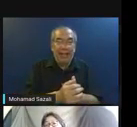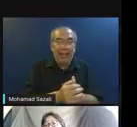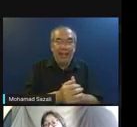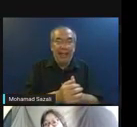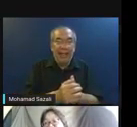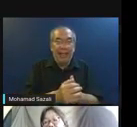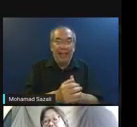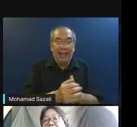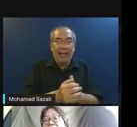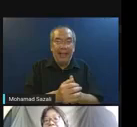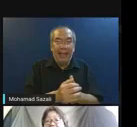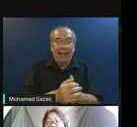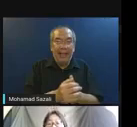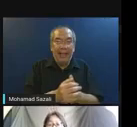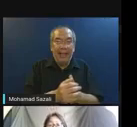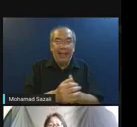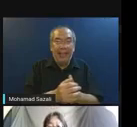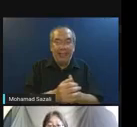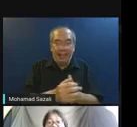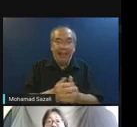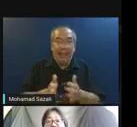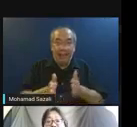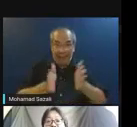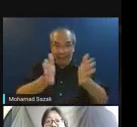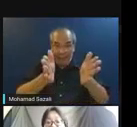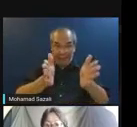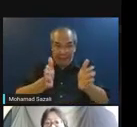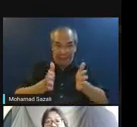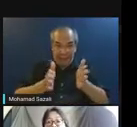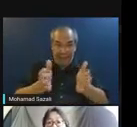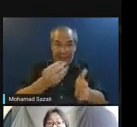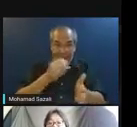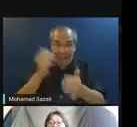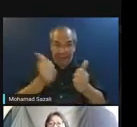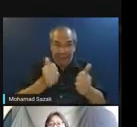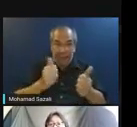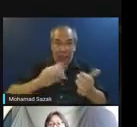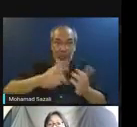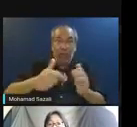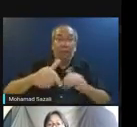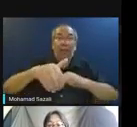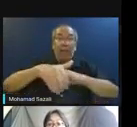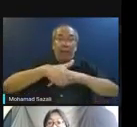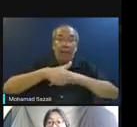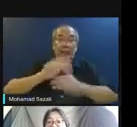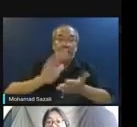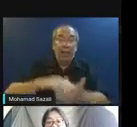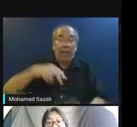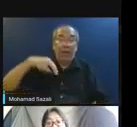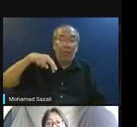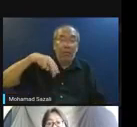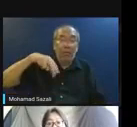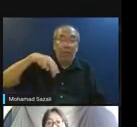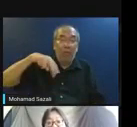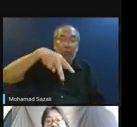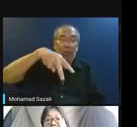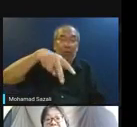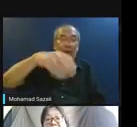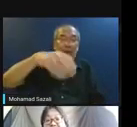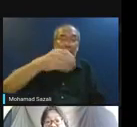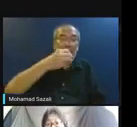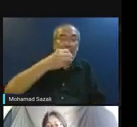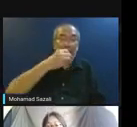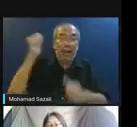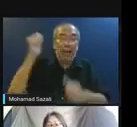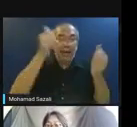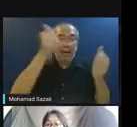say Bahasa Melayu we have jalan makan angin. So shall we literally translate